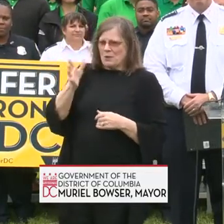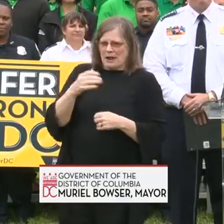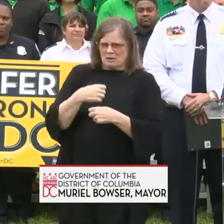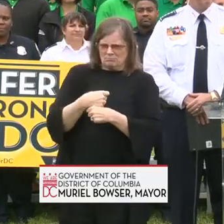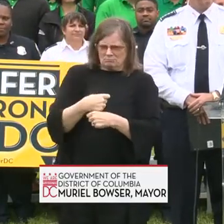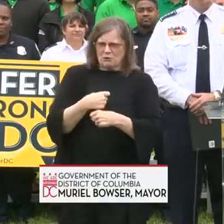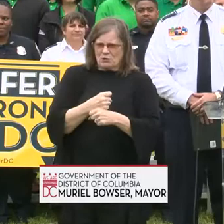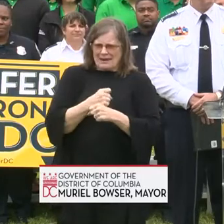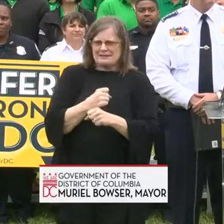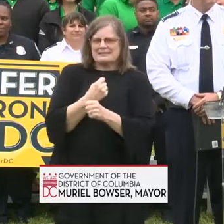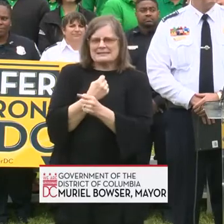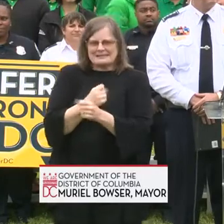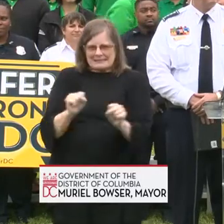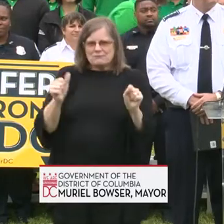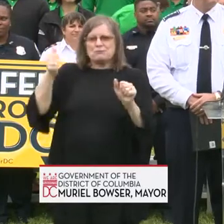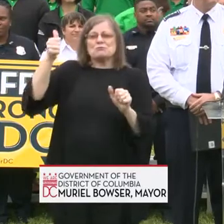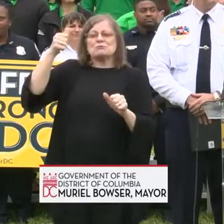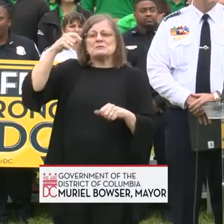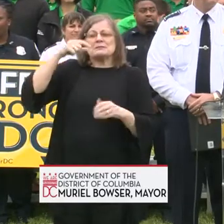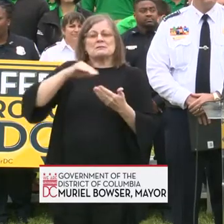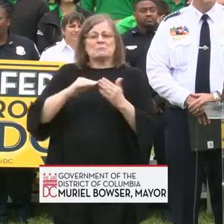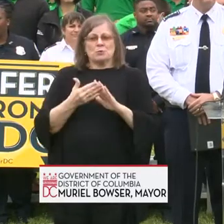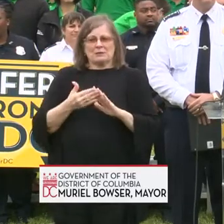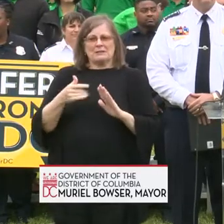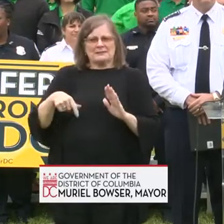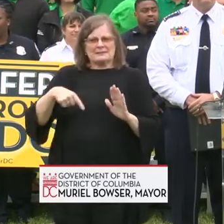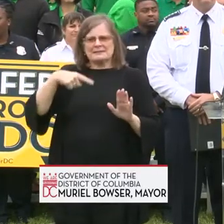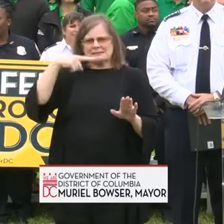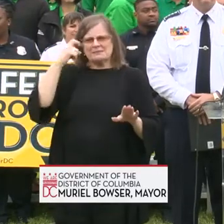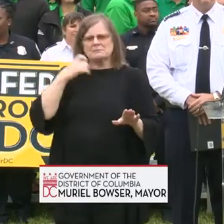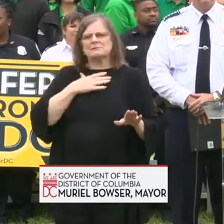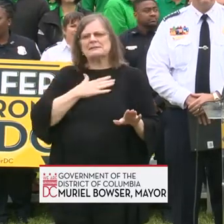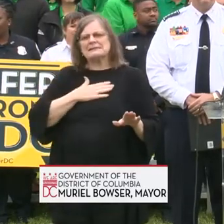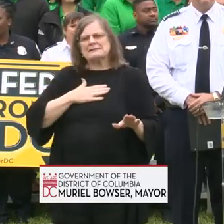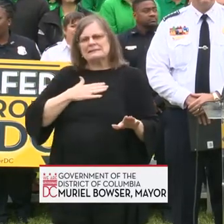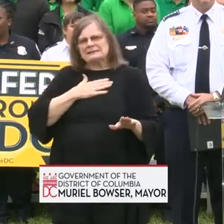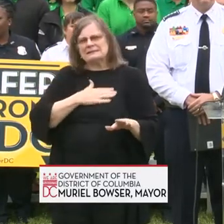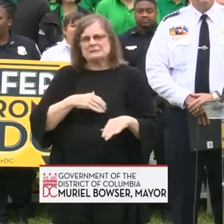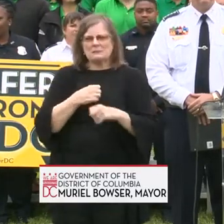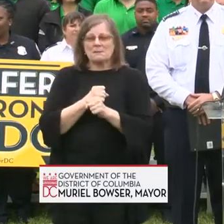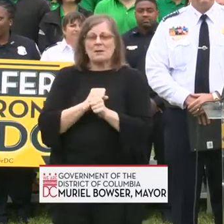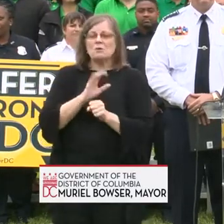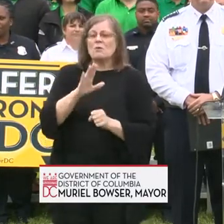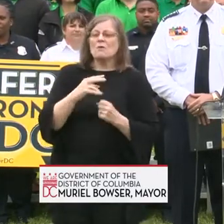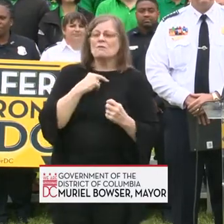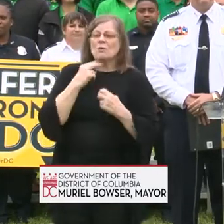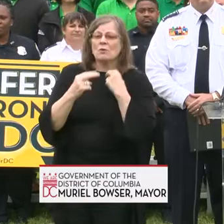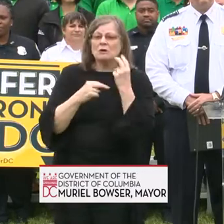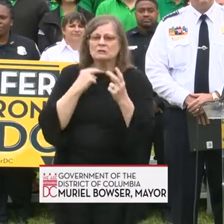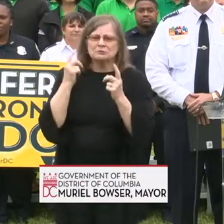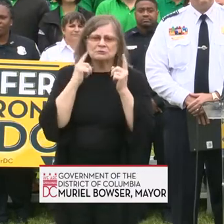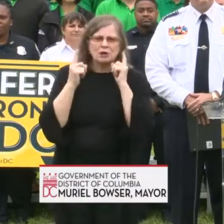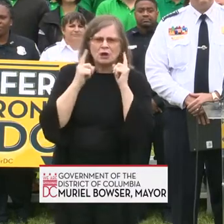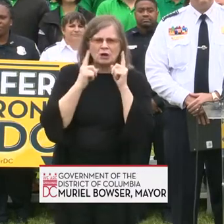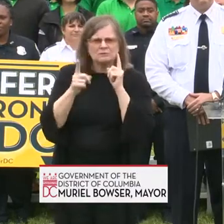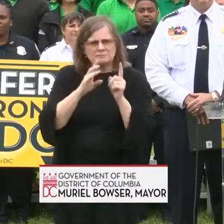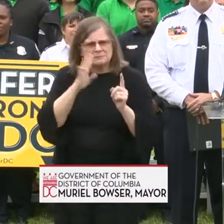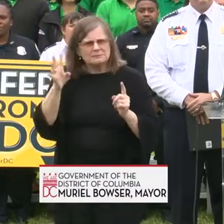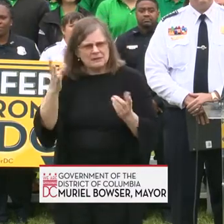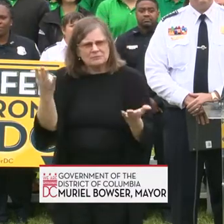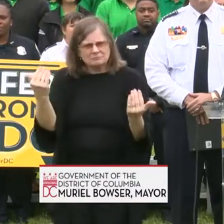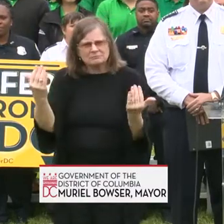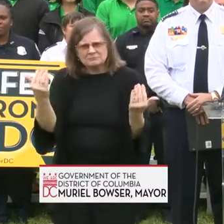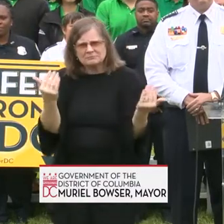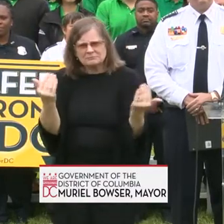safer communities this summer. Please make your voices be heard throughout the summer of 2019. In the words of Dr. Martin Luther